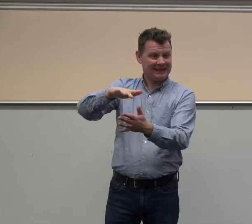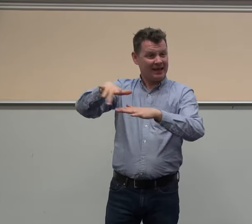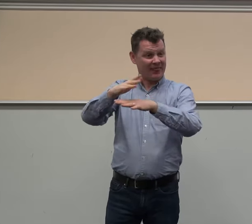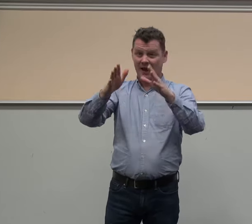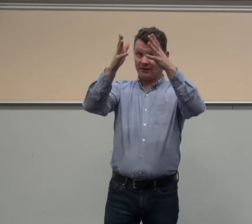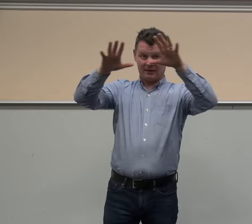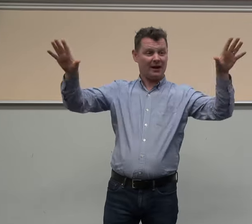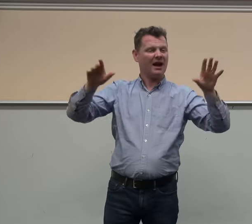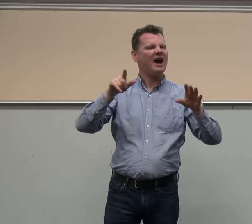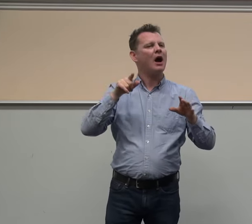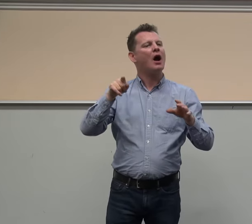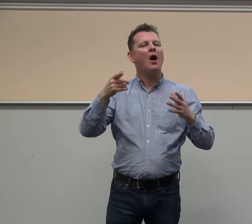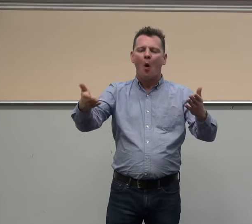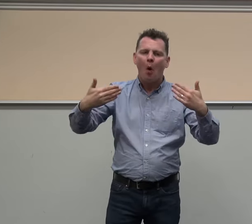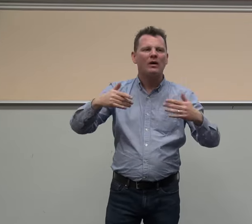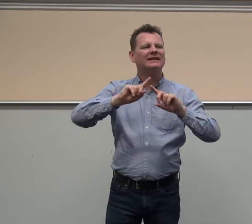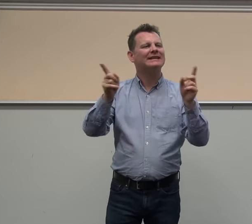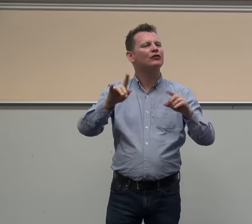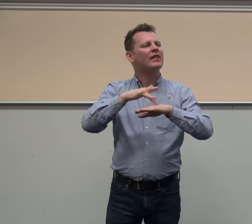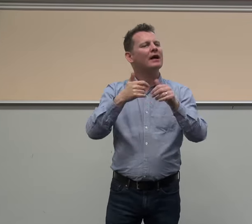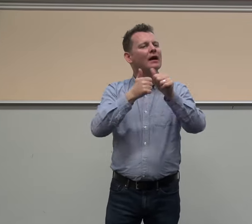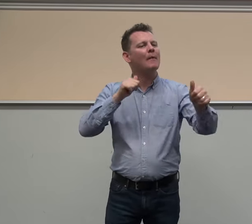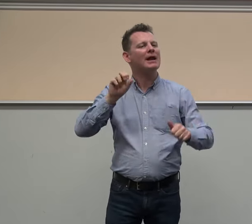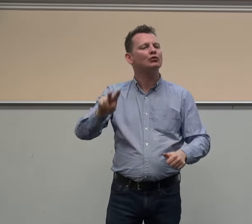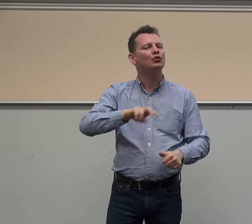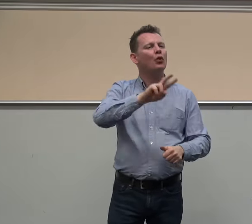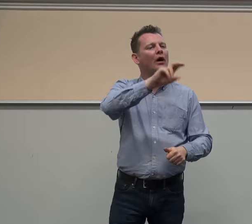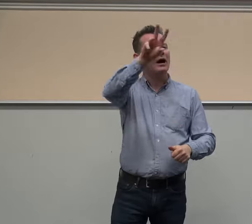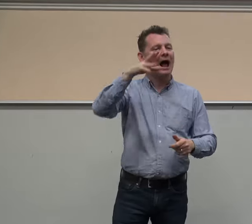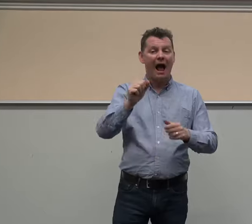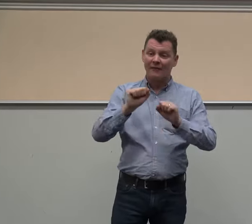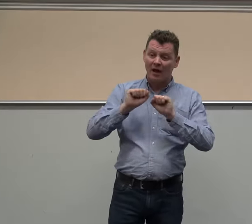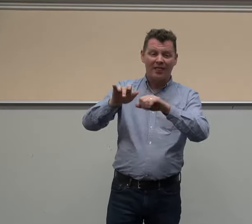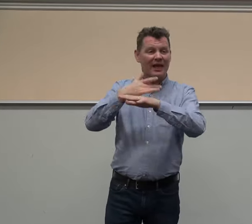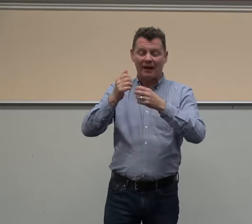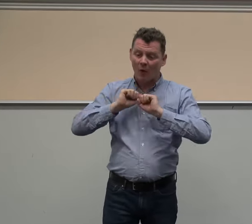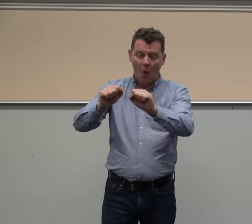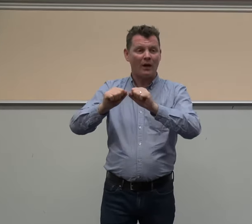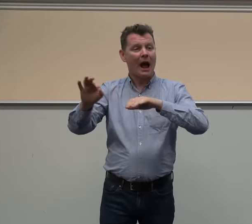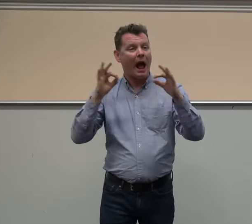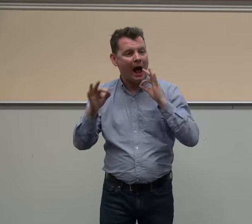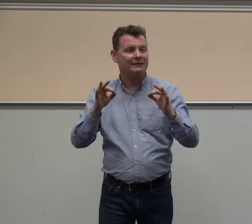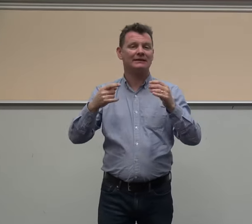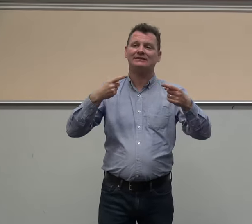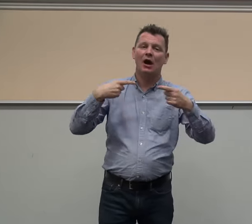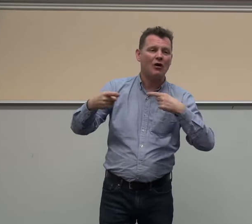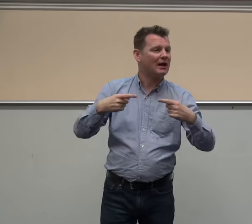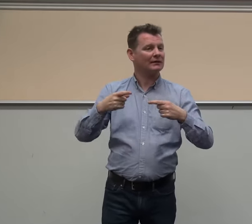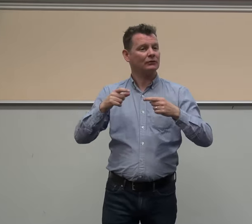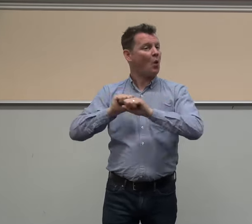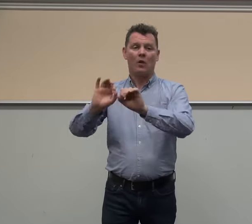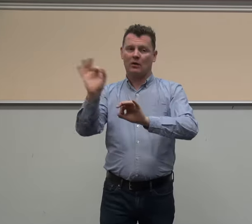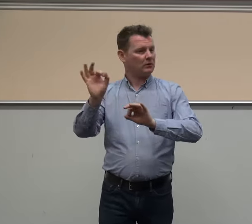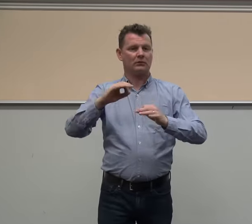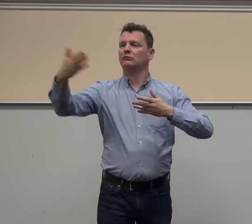hosts touring theatre. So I'm talking about a theatre that doesn't have its own actors and director and theatre company. It buys in companies